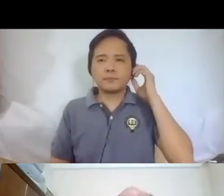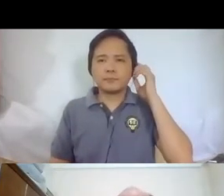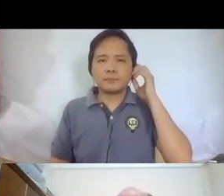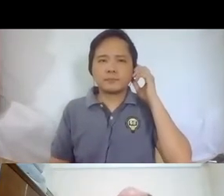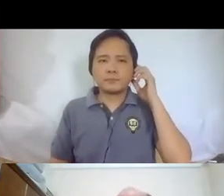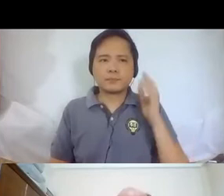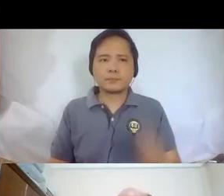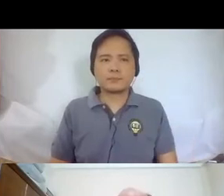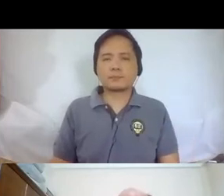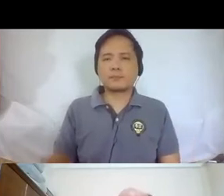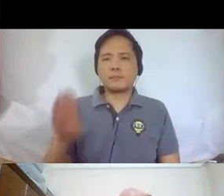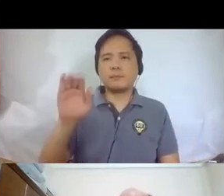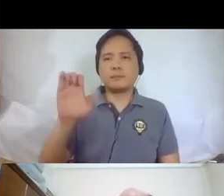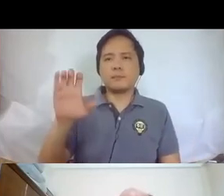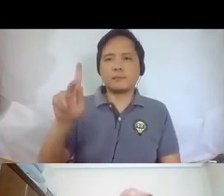Backpack.